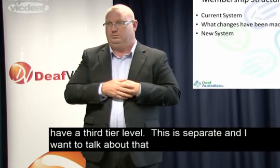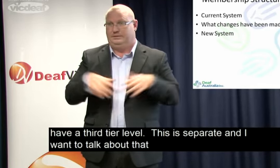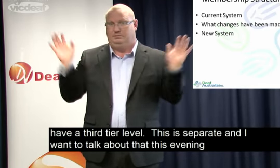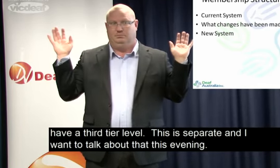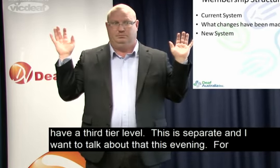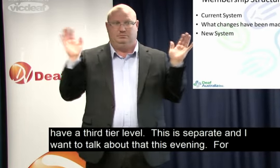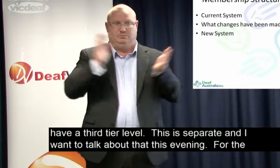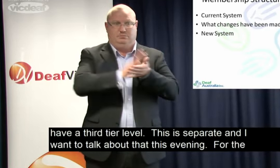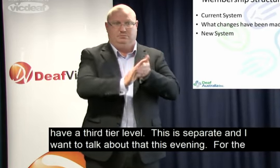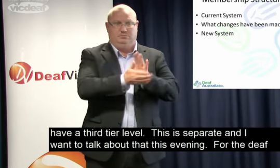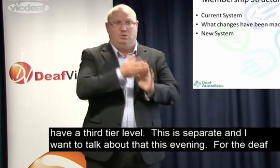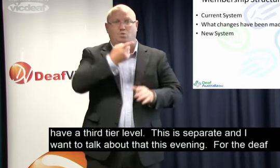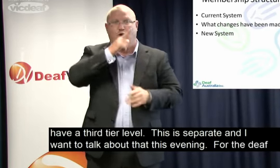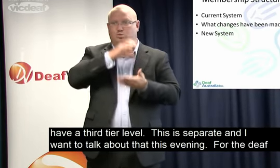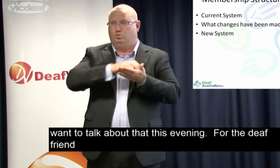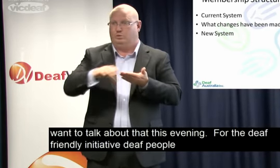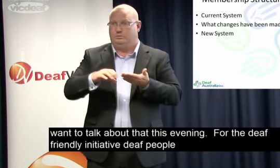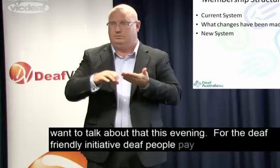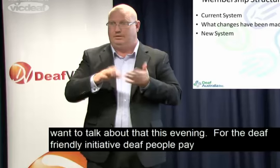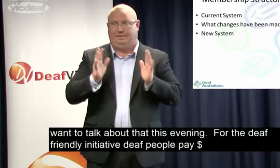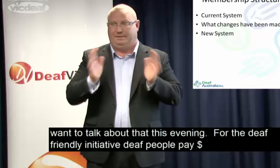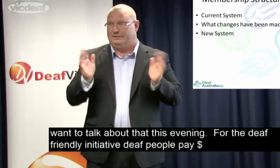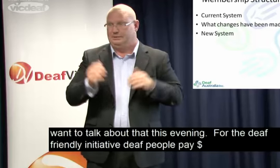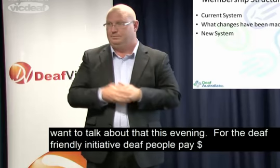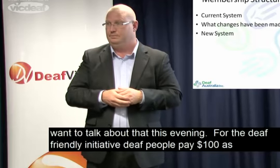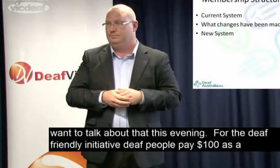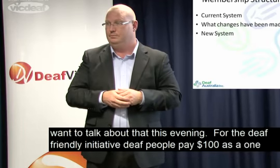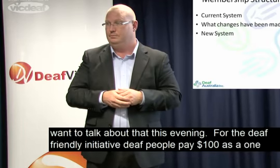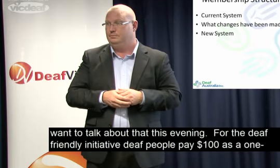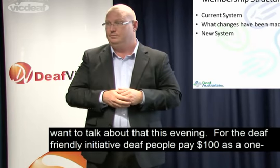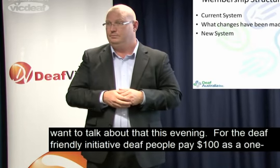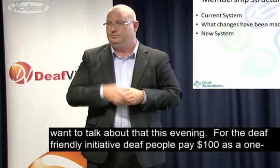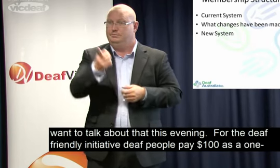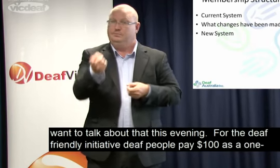one-off fee, and that's it. You pay $100 and that's all.